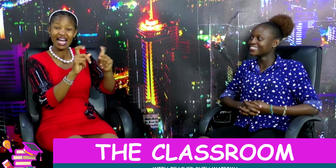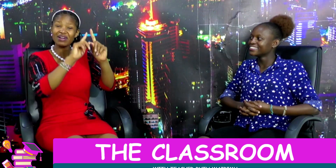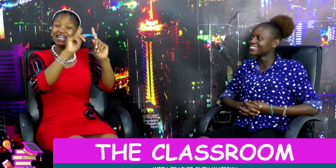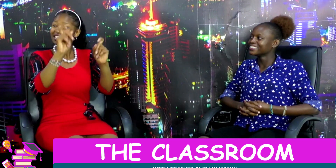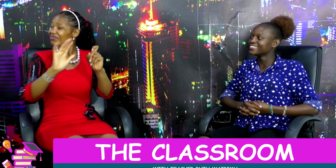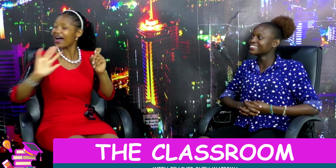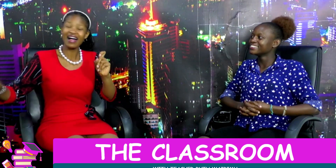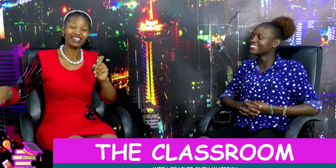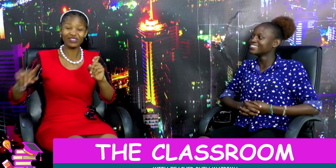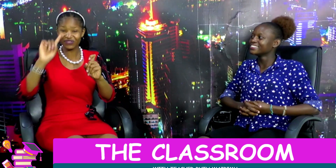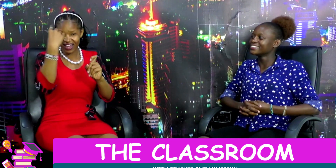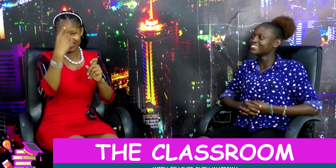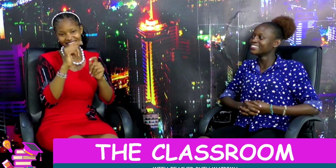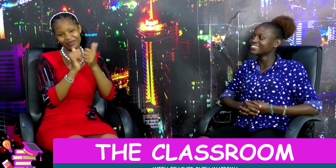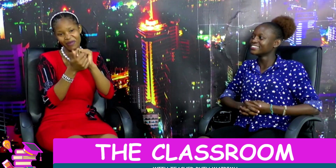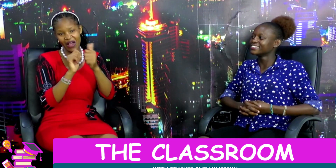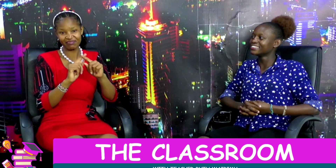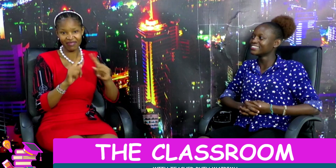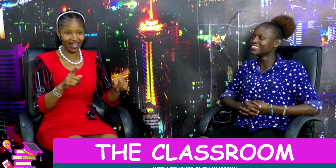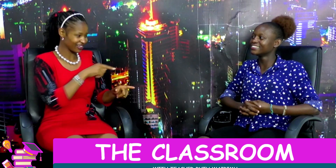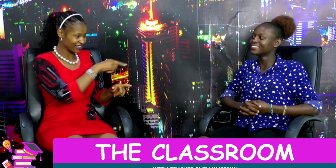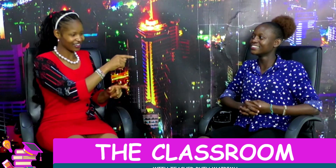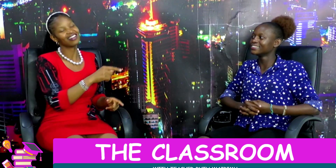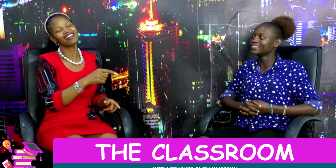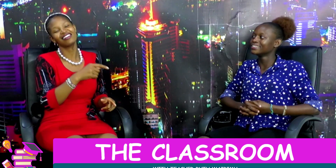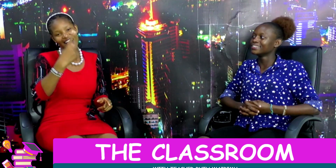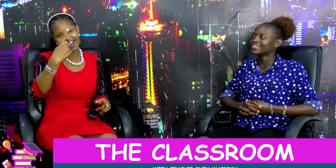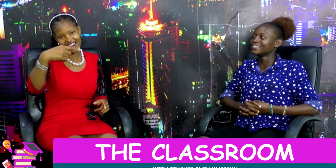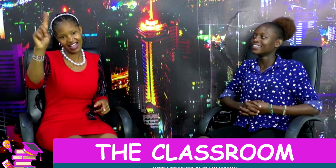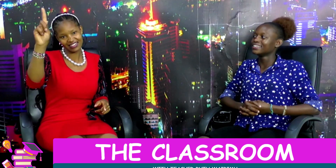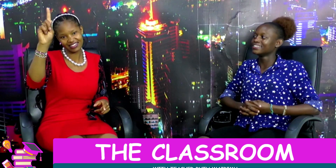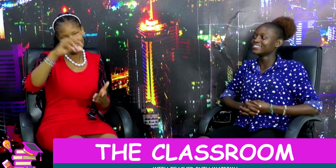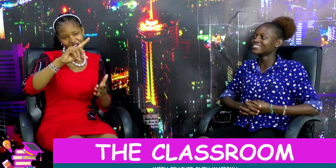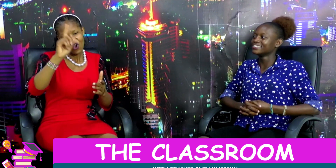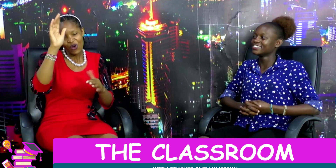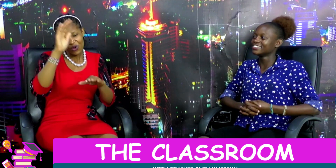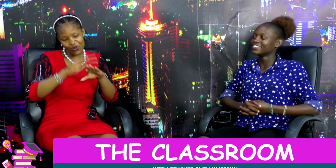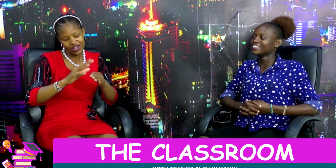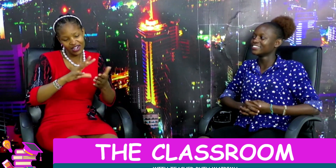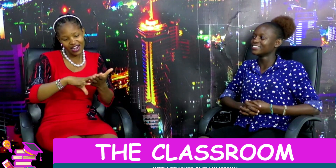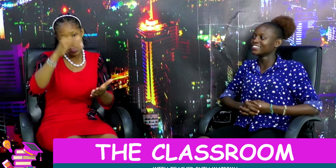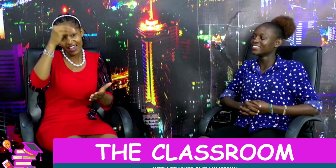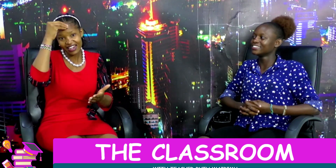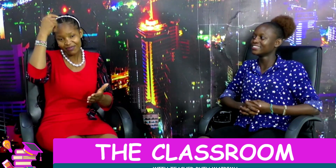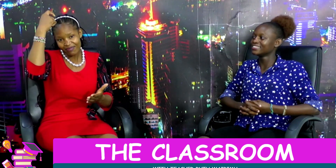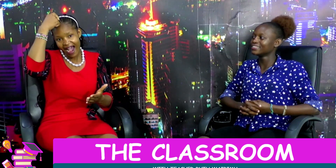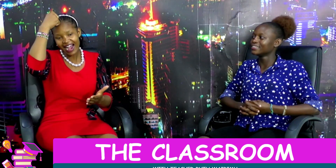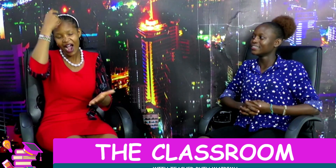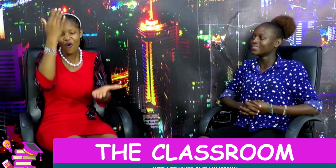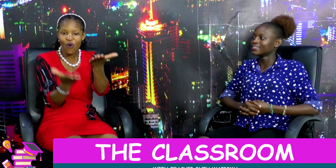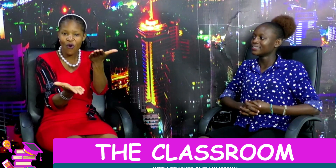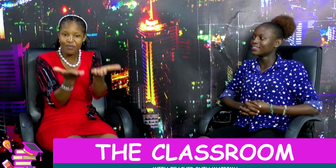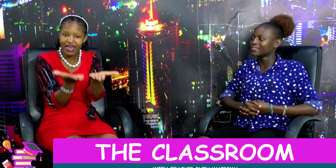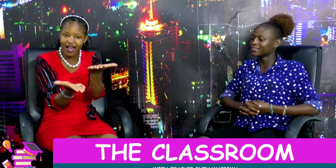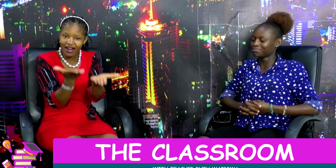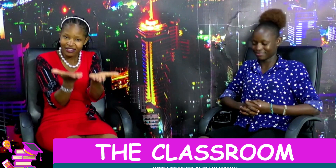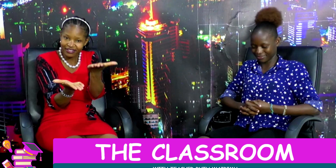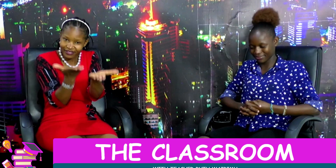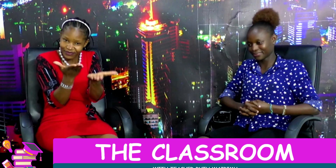confidence. And at the same time, she's also said she didn't want to give up on her sports, and that's the right thing to do. Once